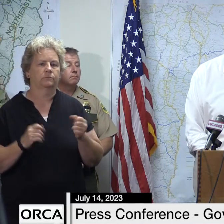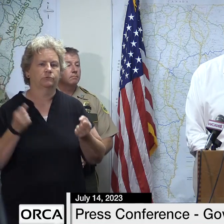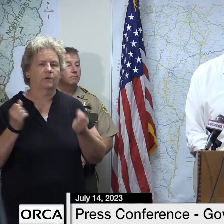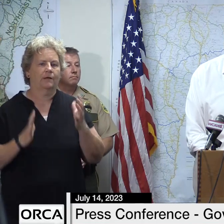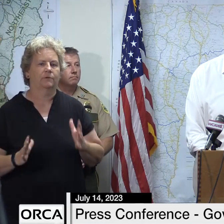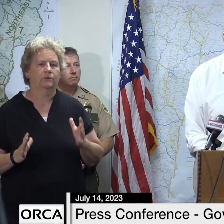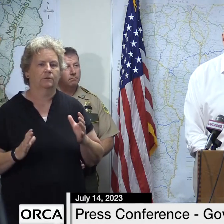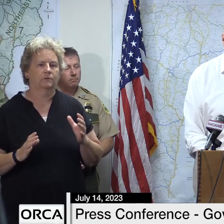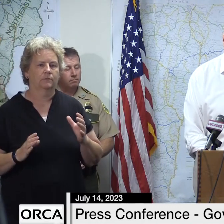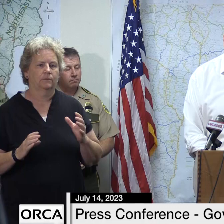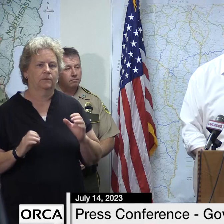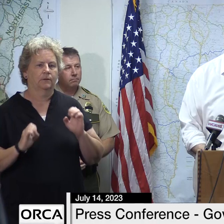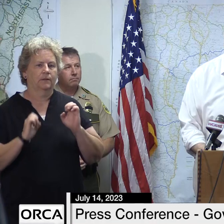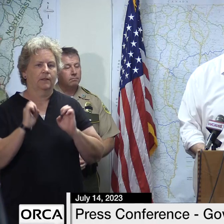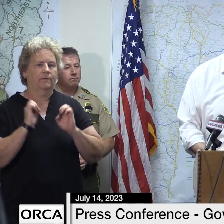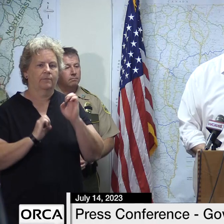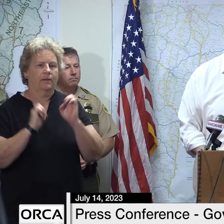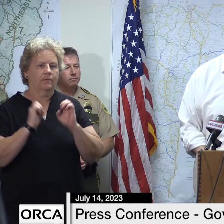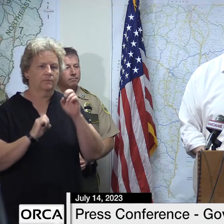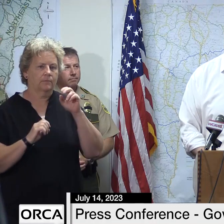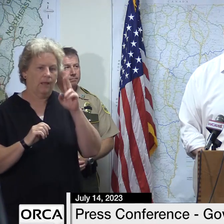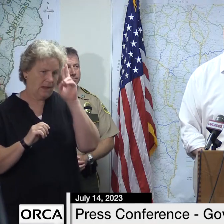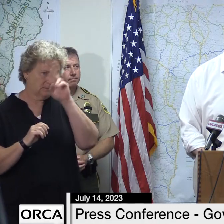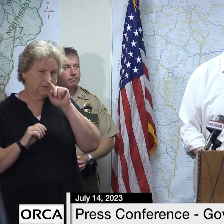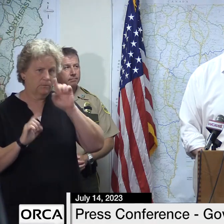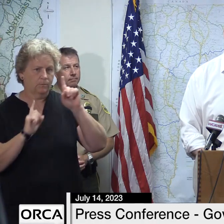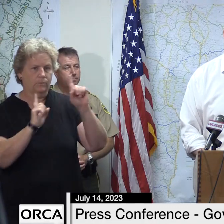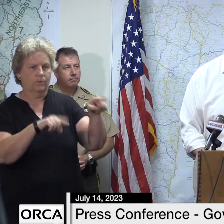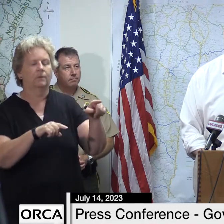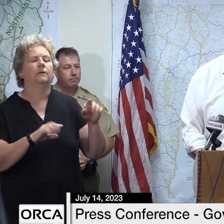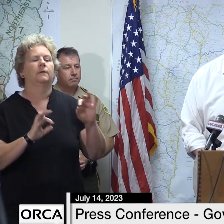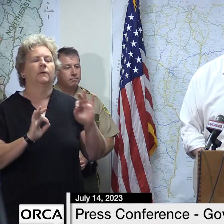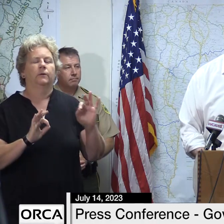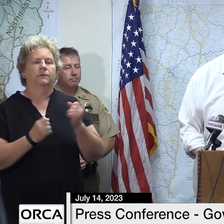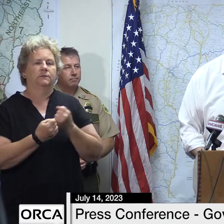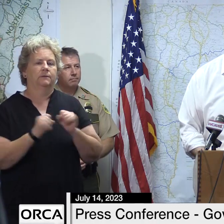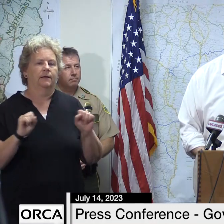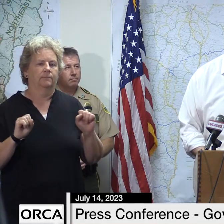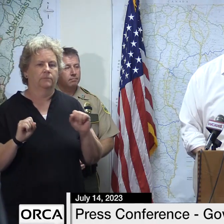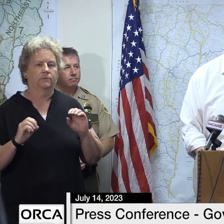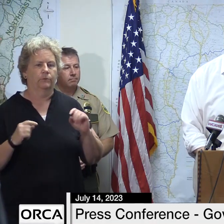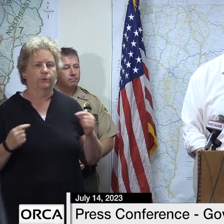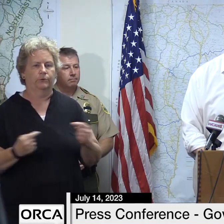hospital, they returned to work, anxious to get back to the job at hand.